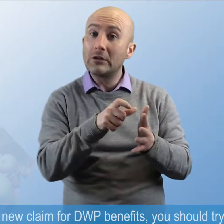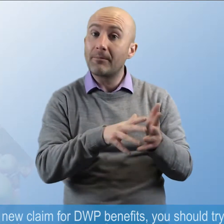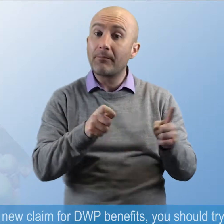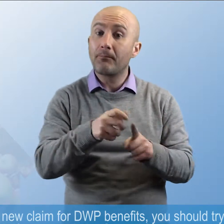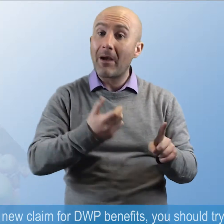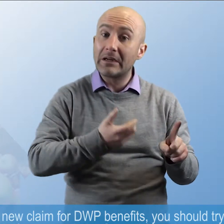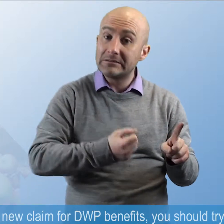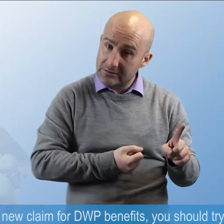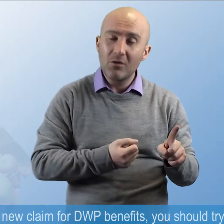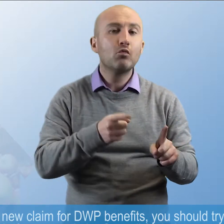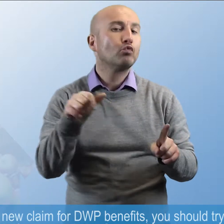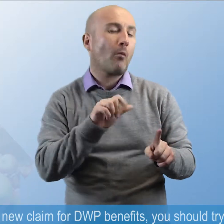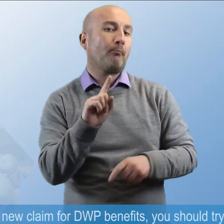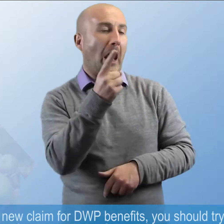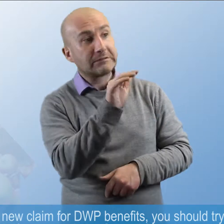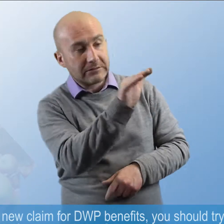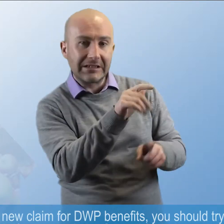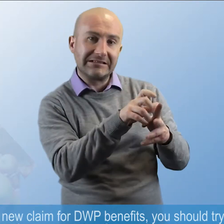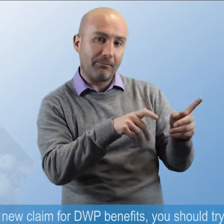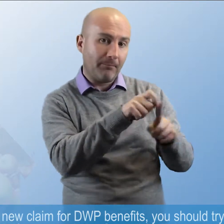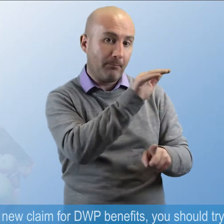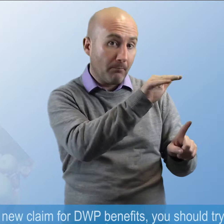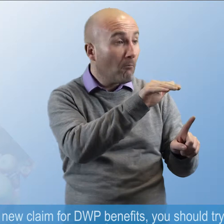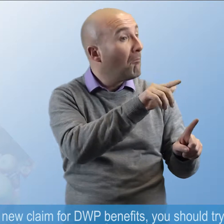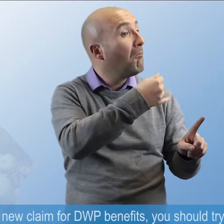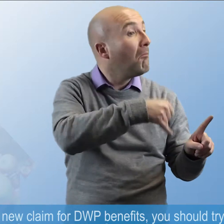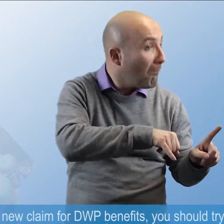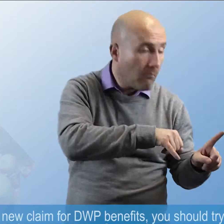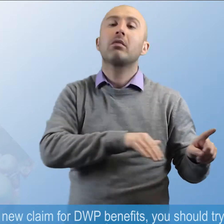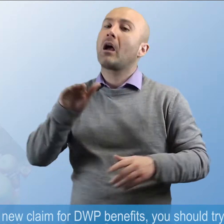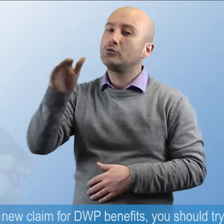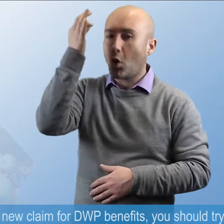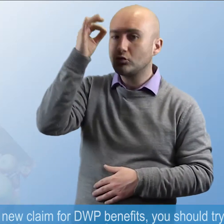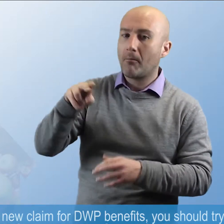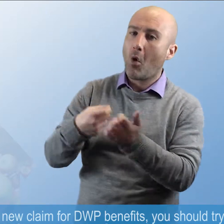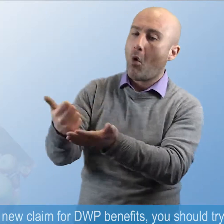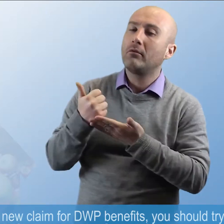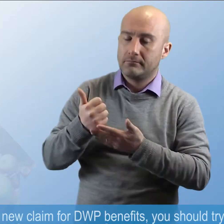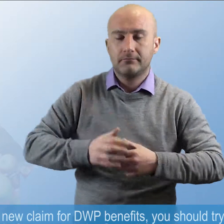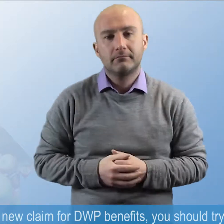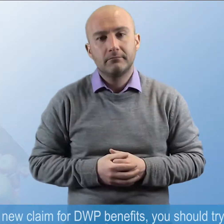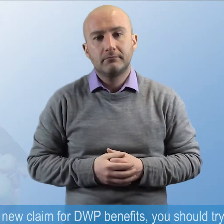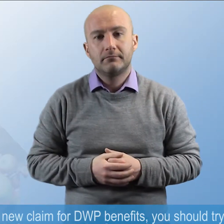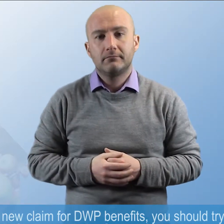new claim for DWP benefits, you should try to get help from DWP before you ask the council for help. In